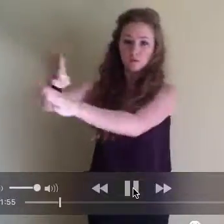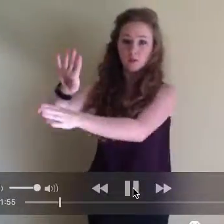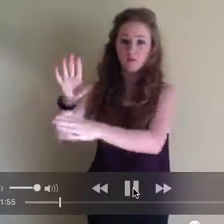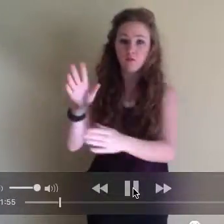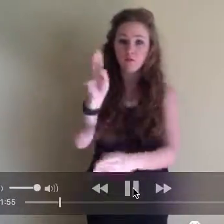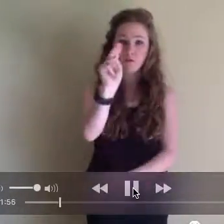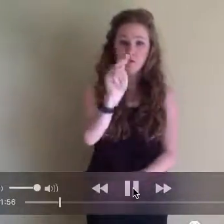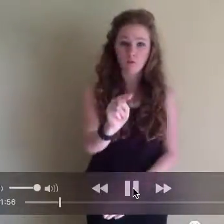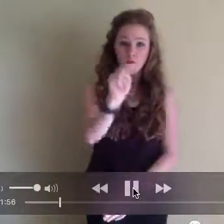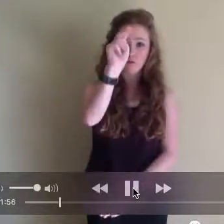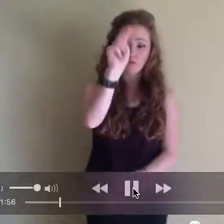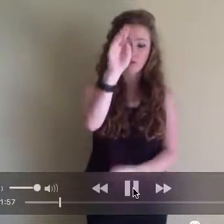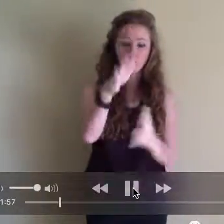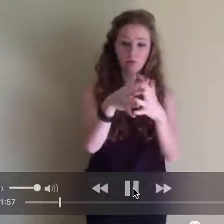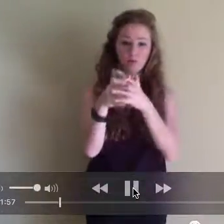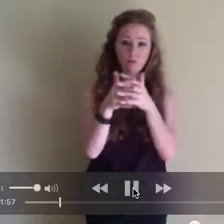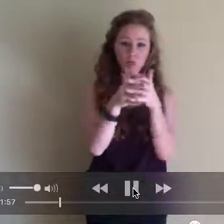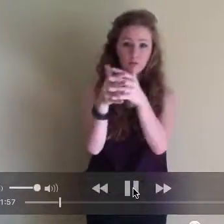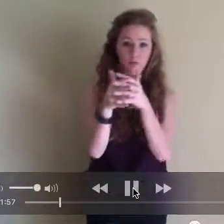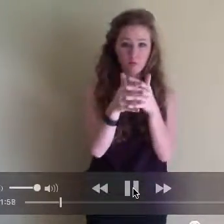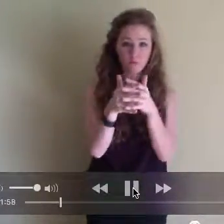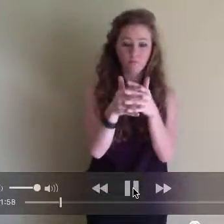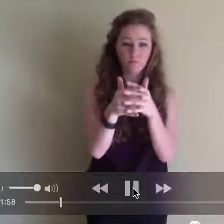And that forced the French to leave North America.